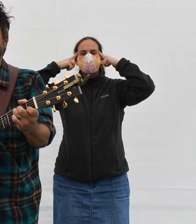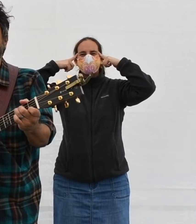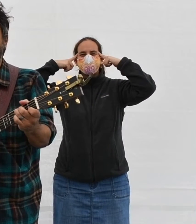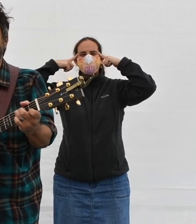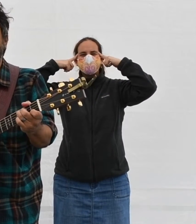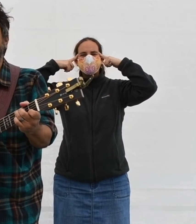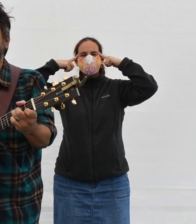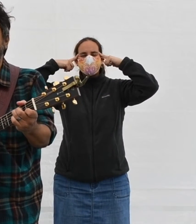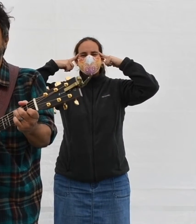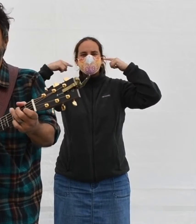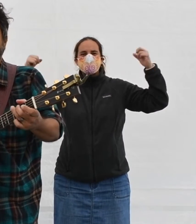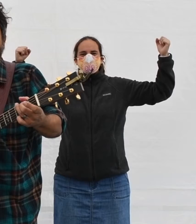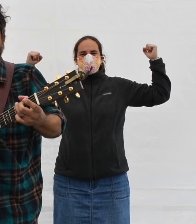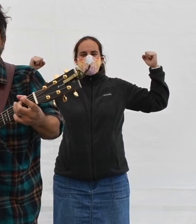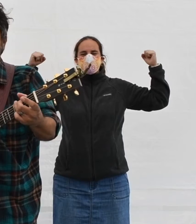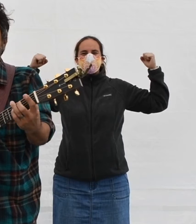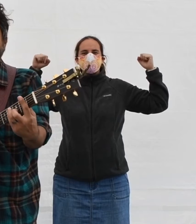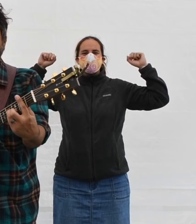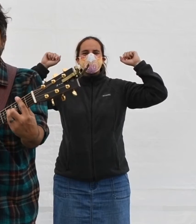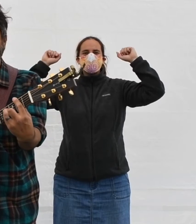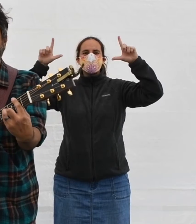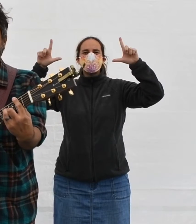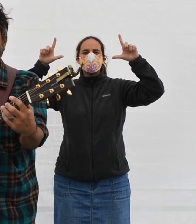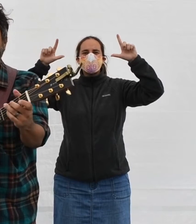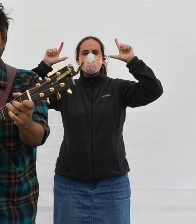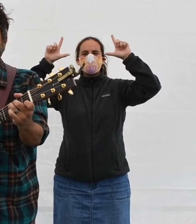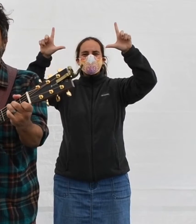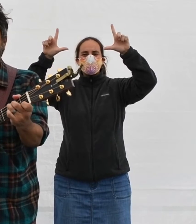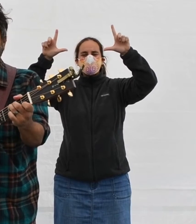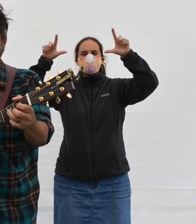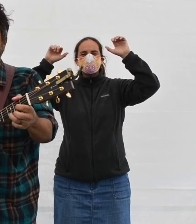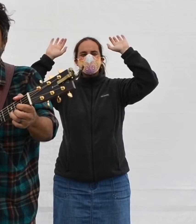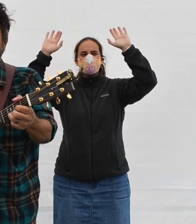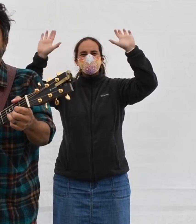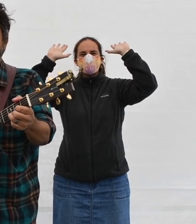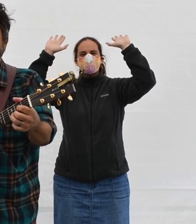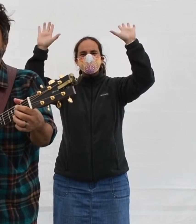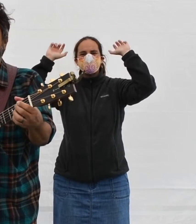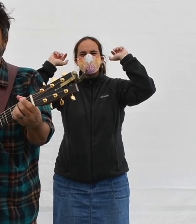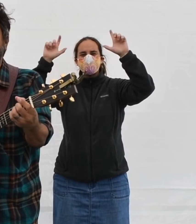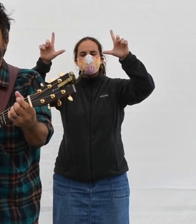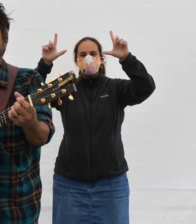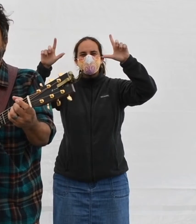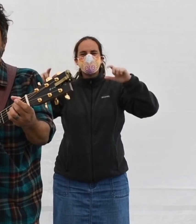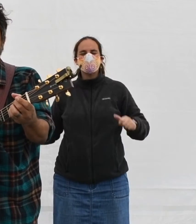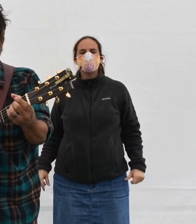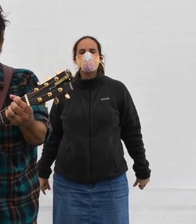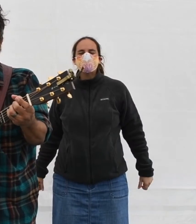Awesome.